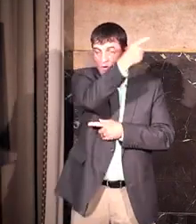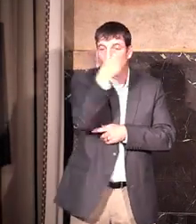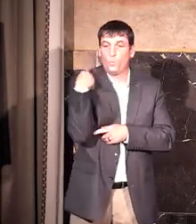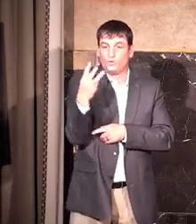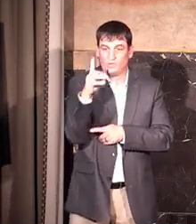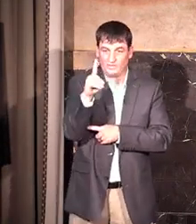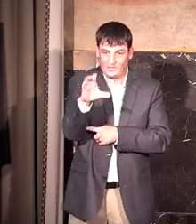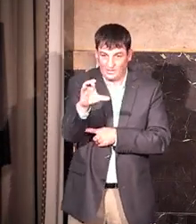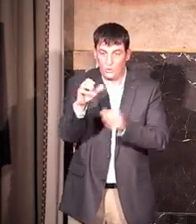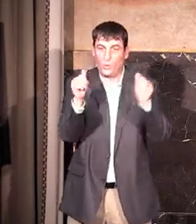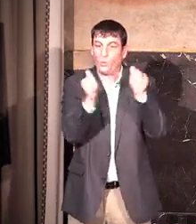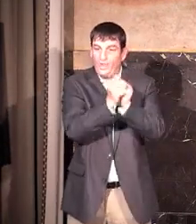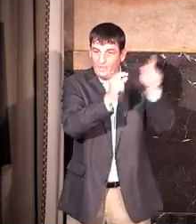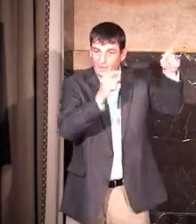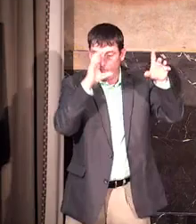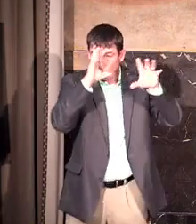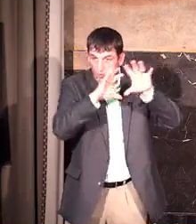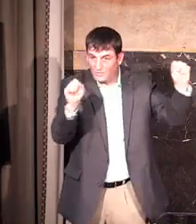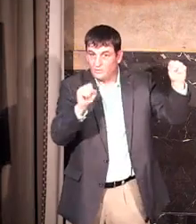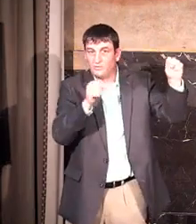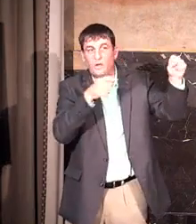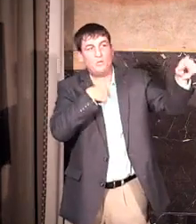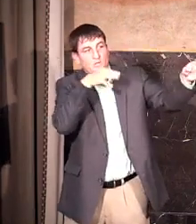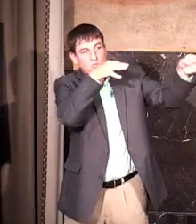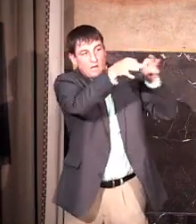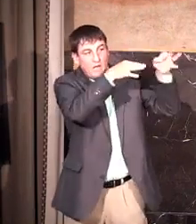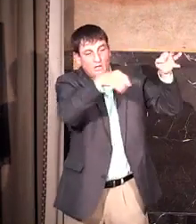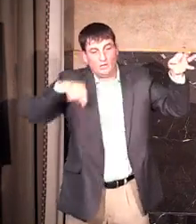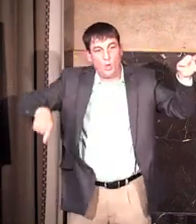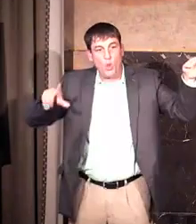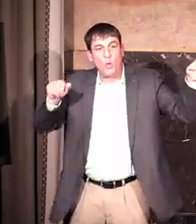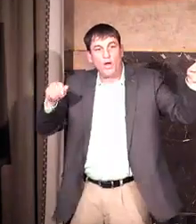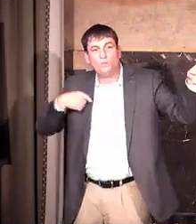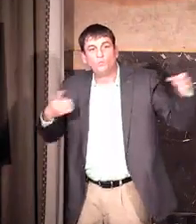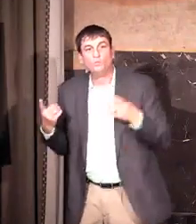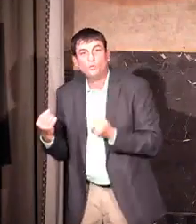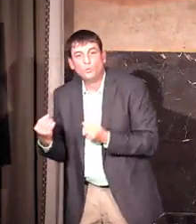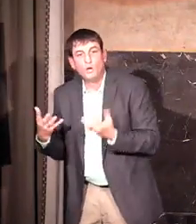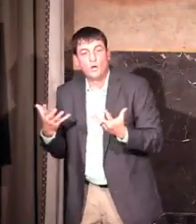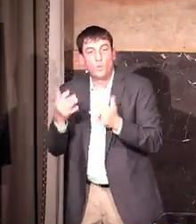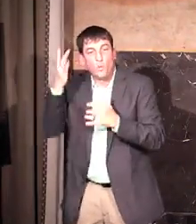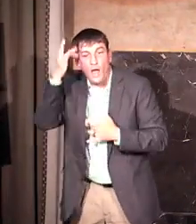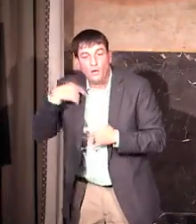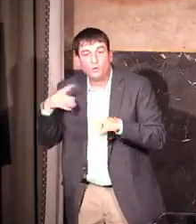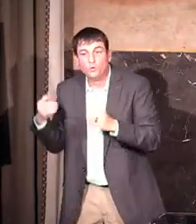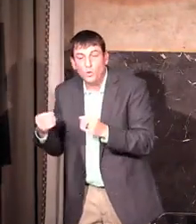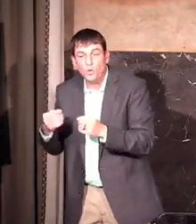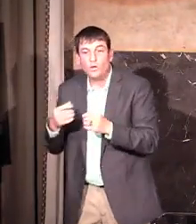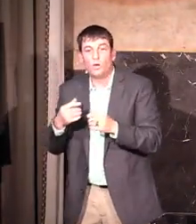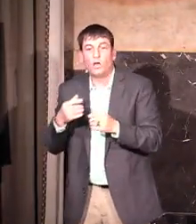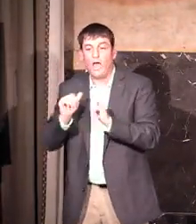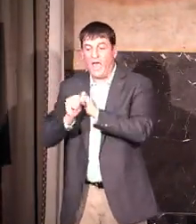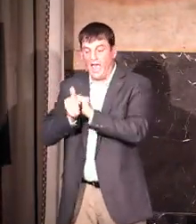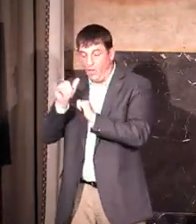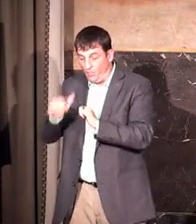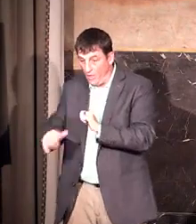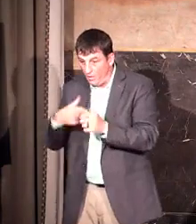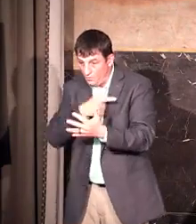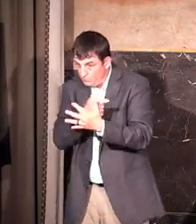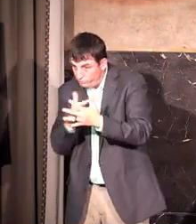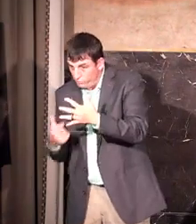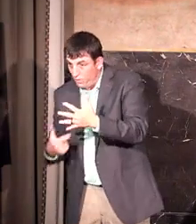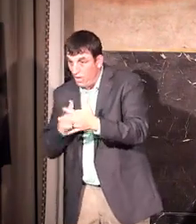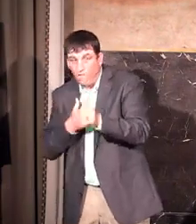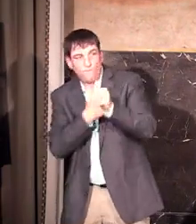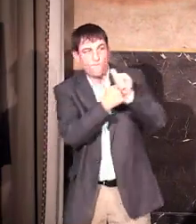president explaining what we've done here in Louisiana and why, and how it accords with the guidelines that he put forward.